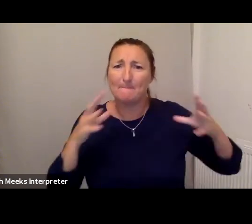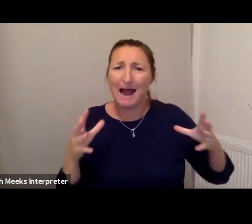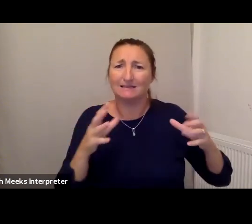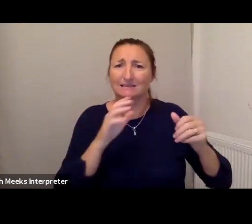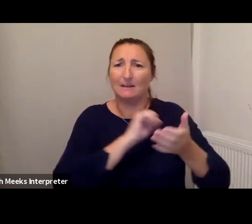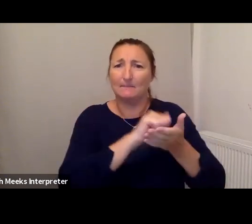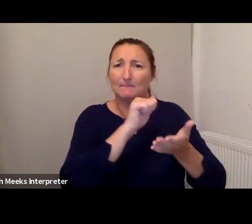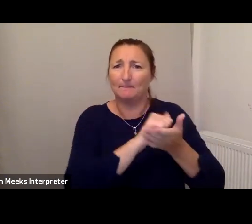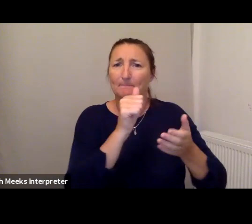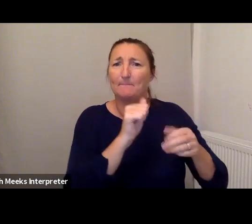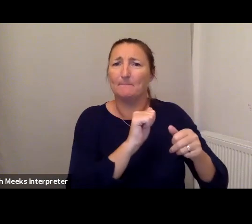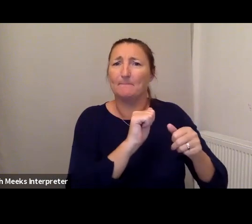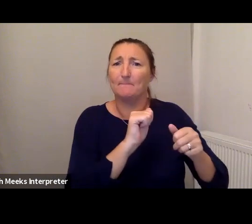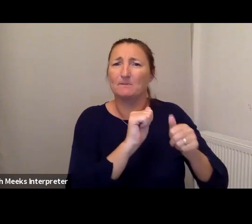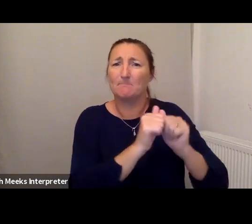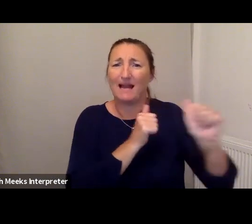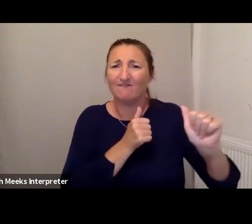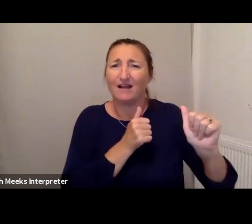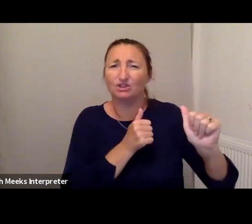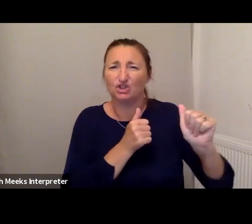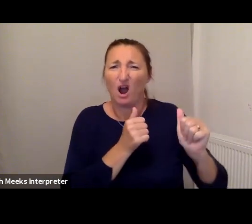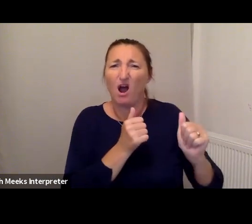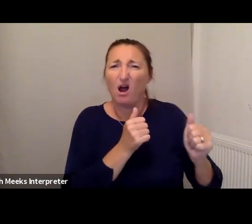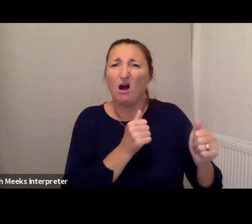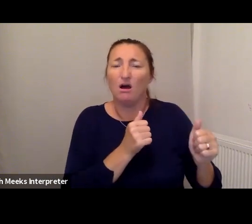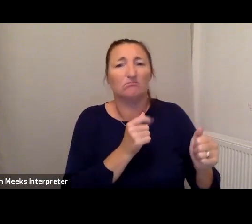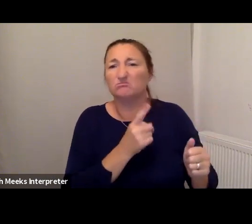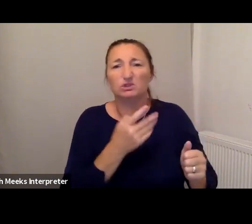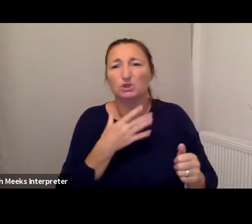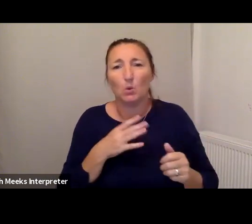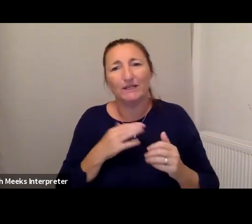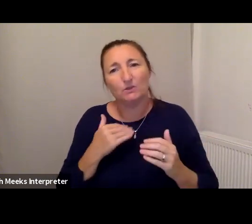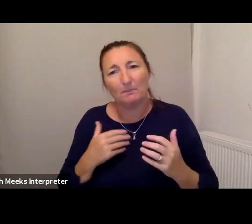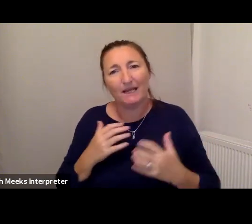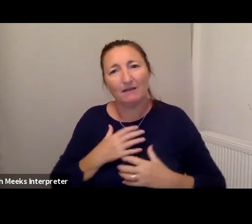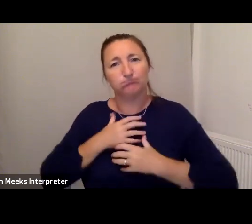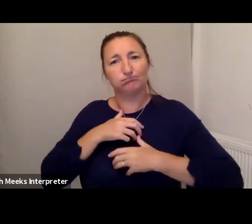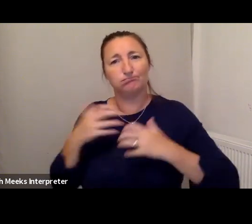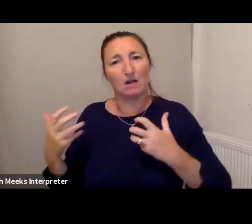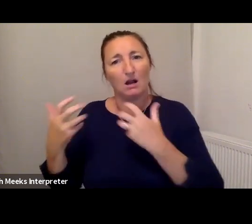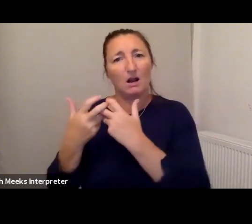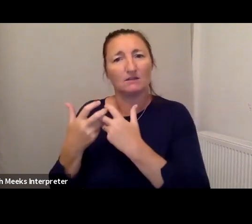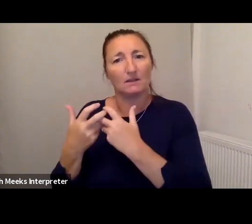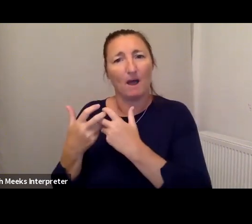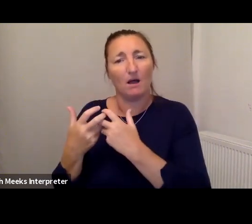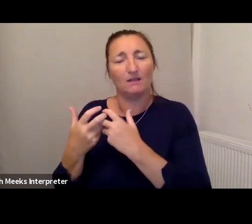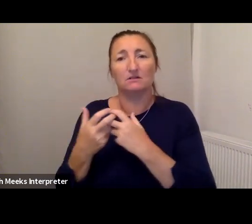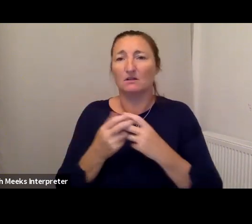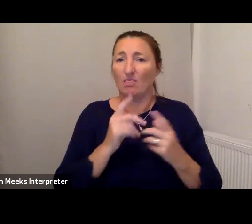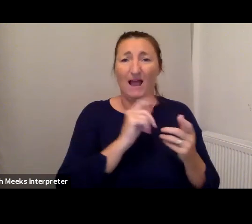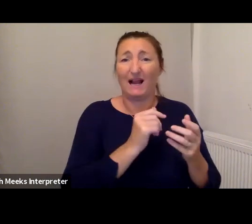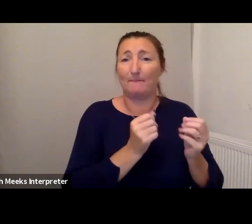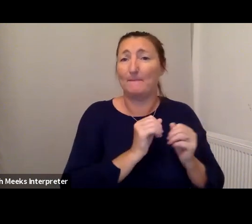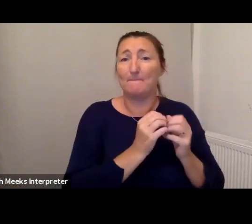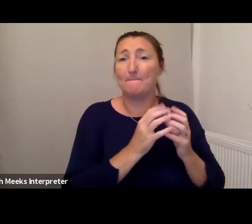components that they don't need to be customized, and therefore,